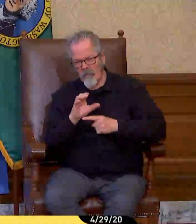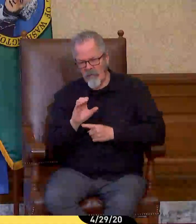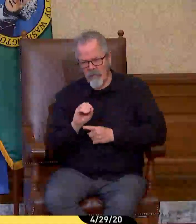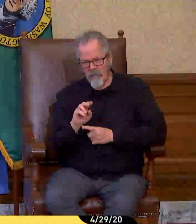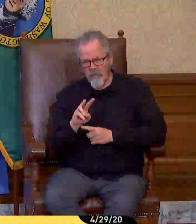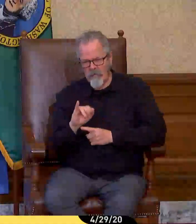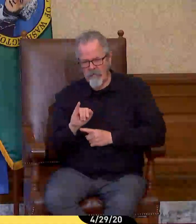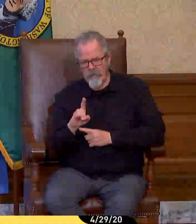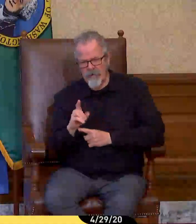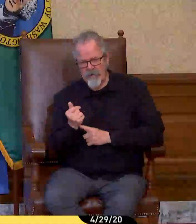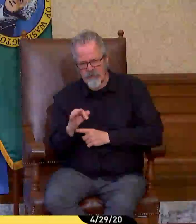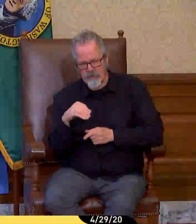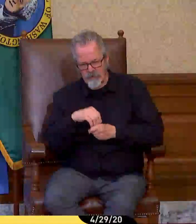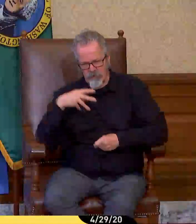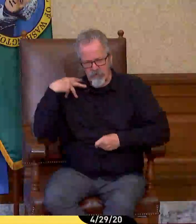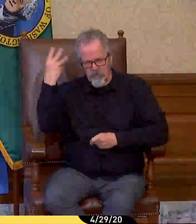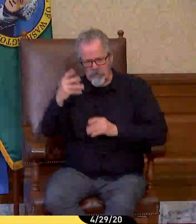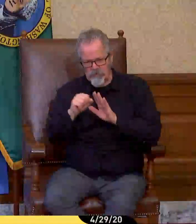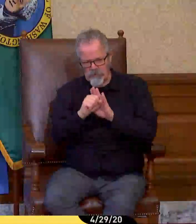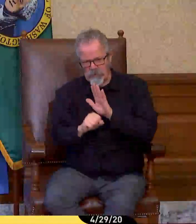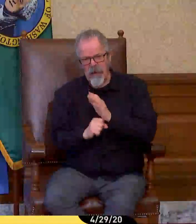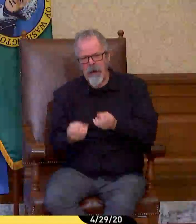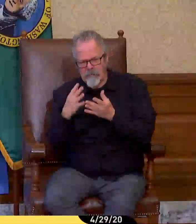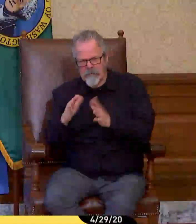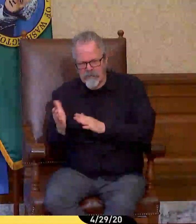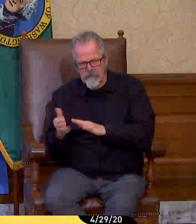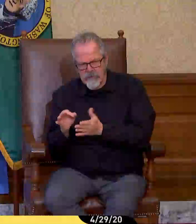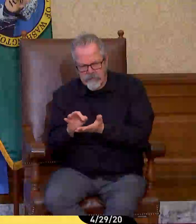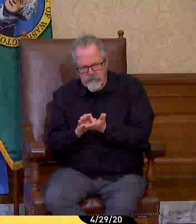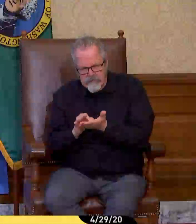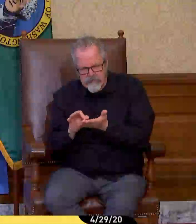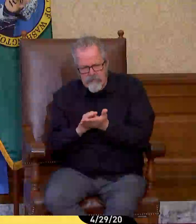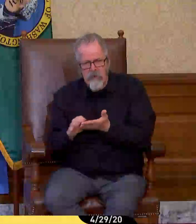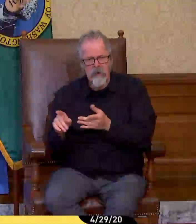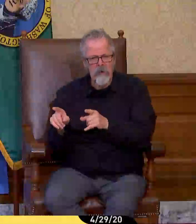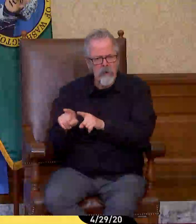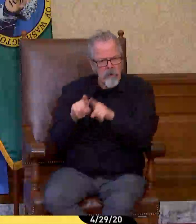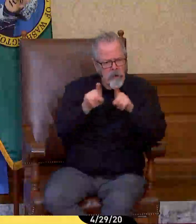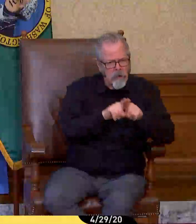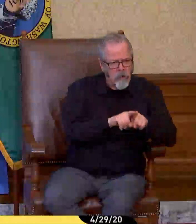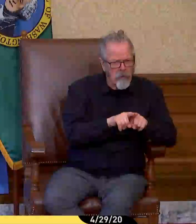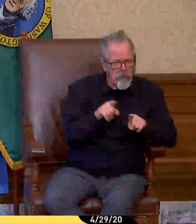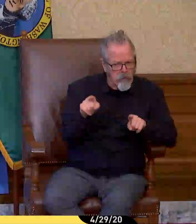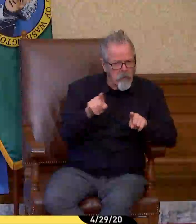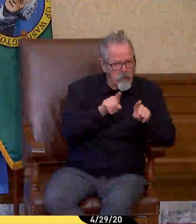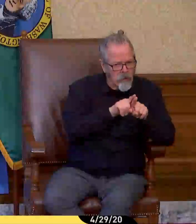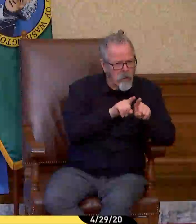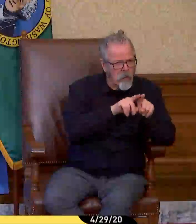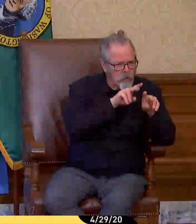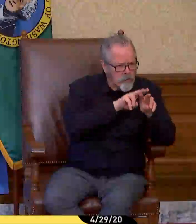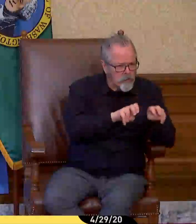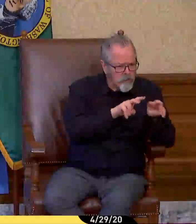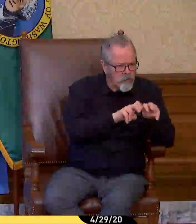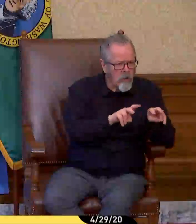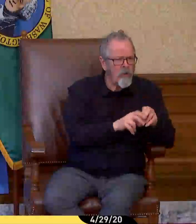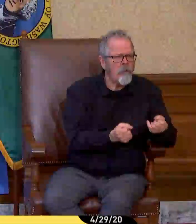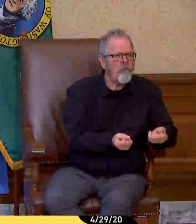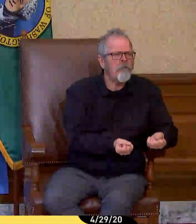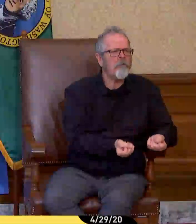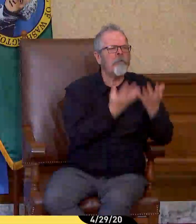dying that might have been not caught as a COVID-19 case? Kathy, I don't know the answer to that question.